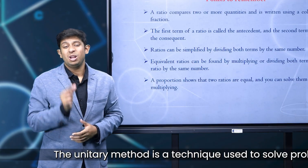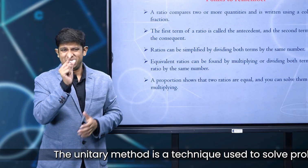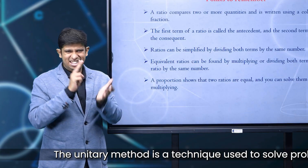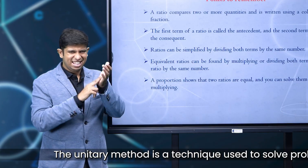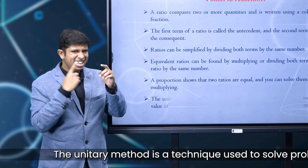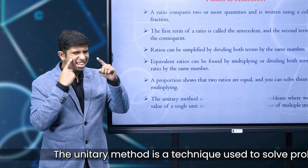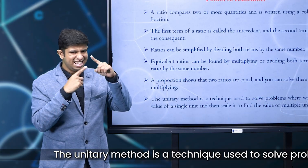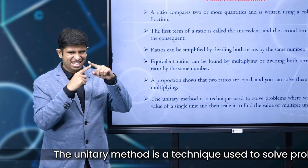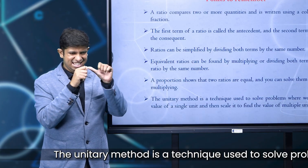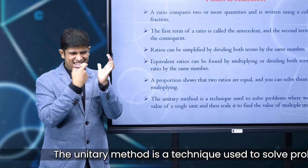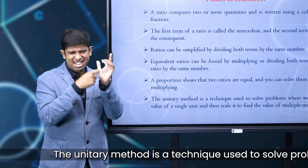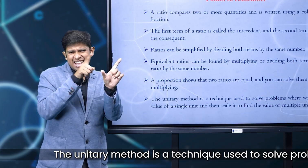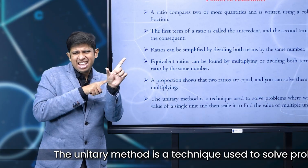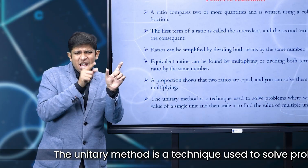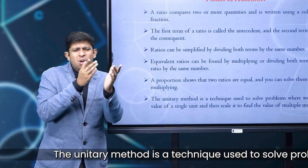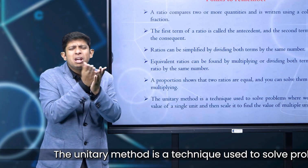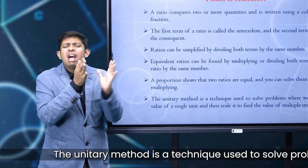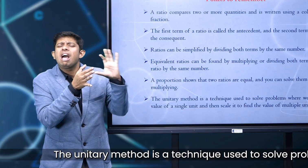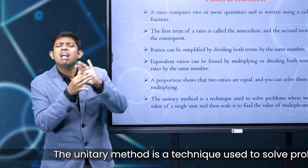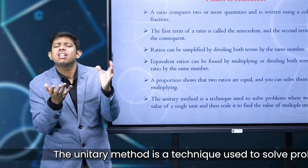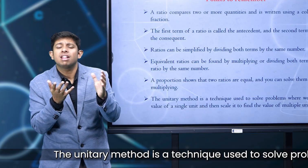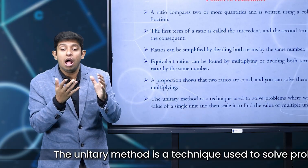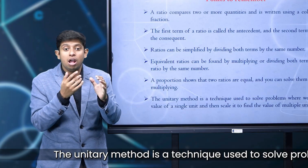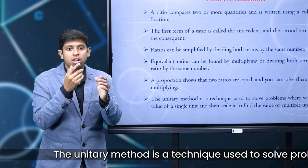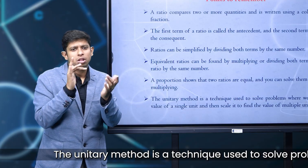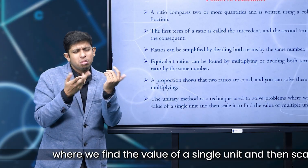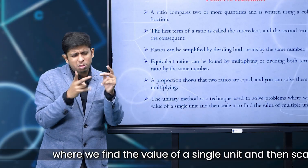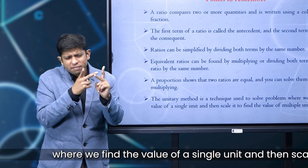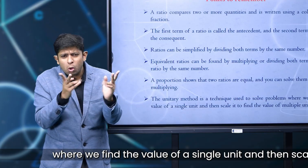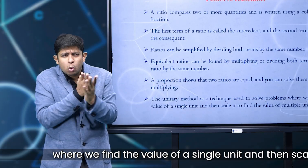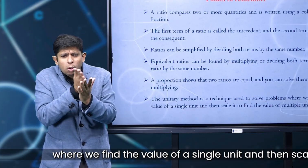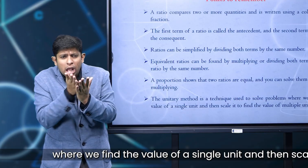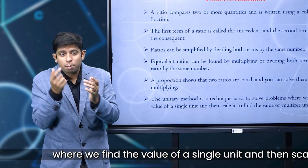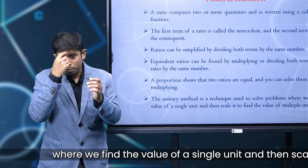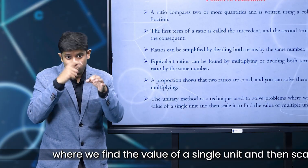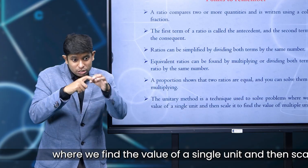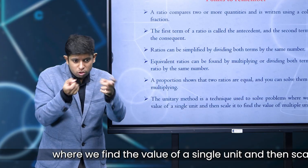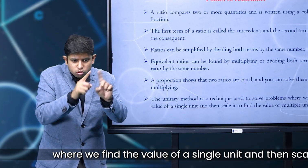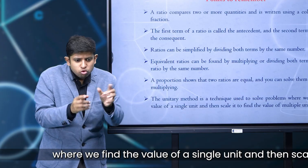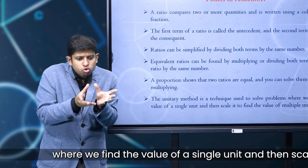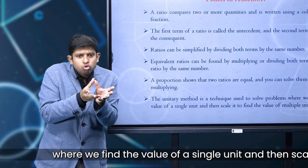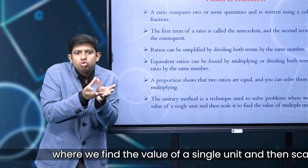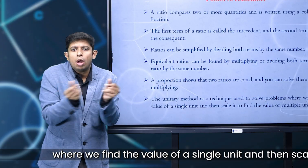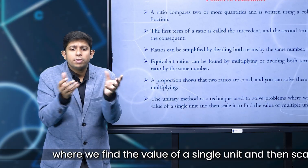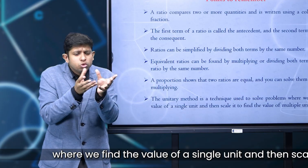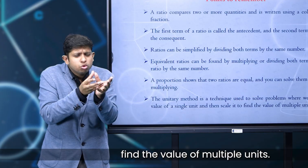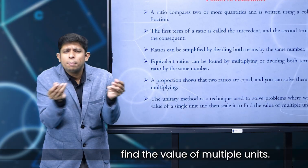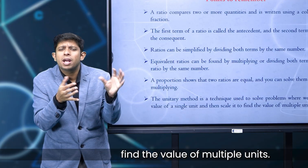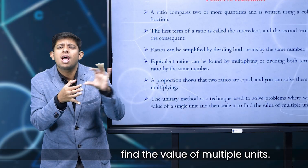The unitary method is a technique used to solve problems where we find the value of a single unit and then scale it to find the value